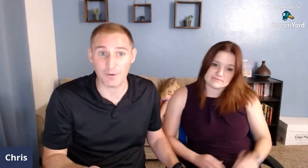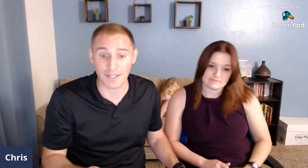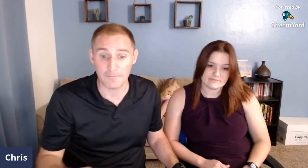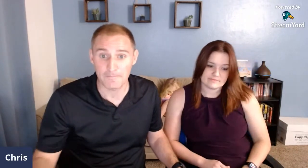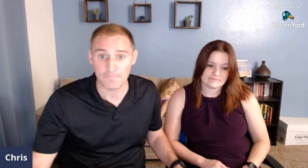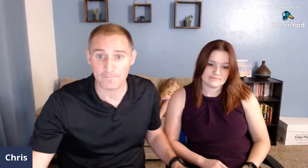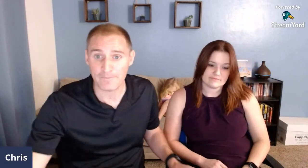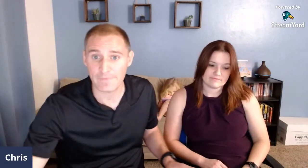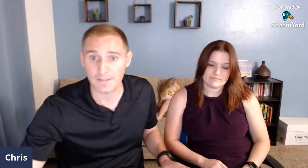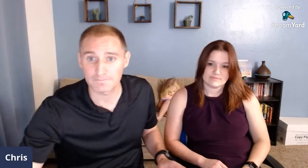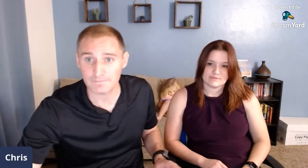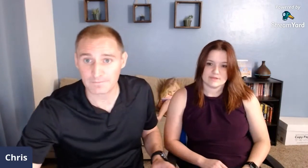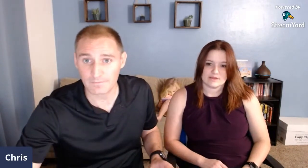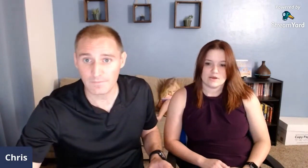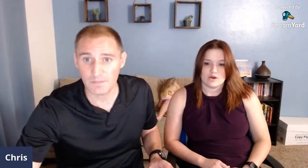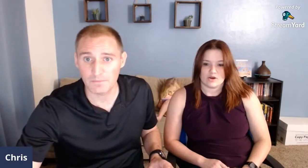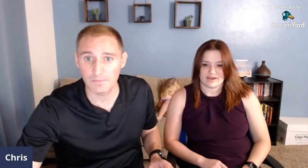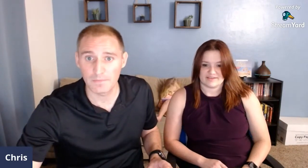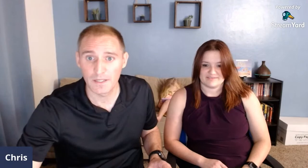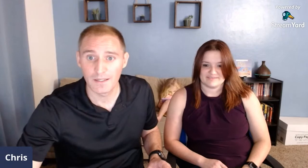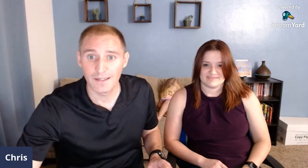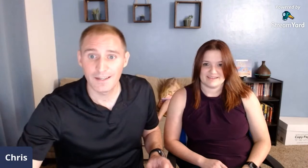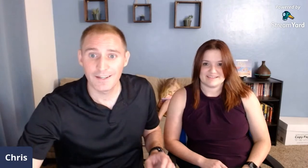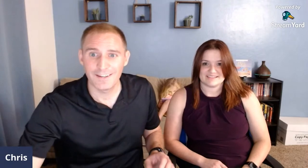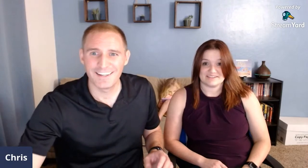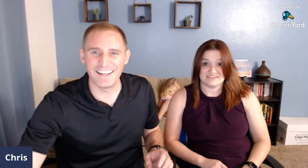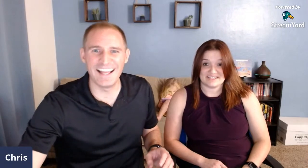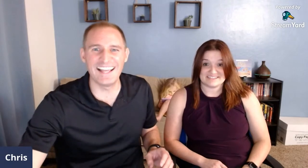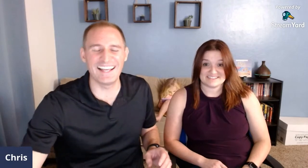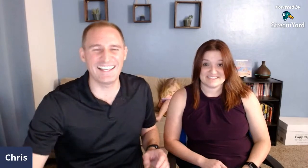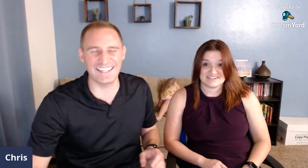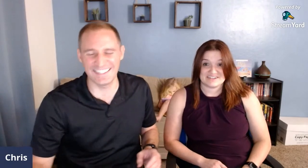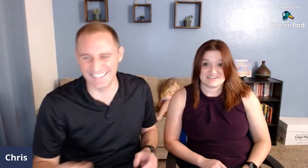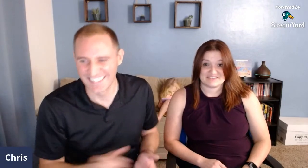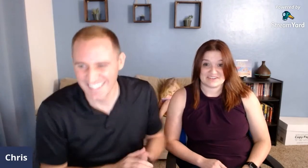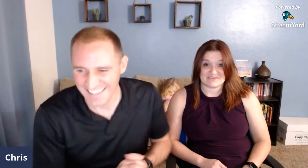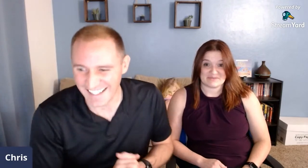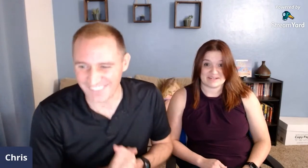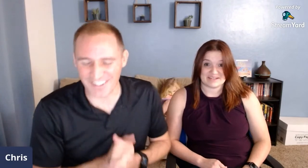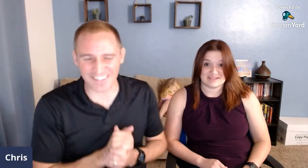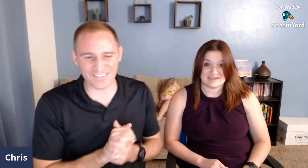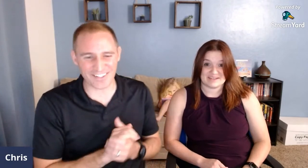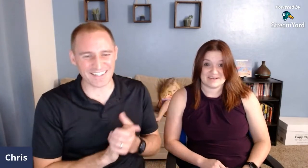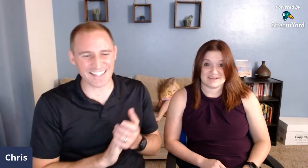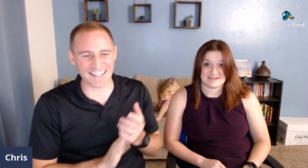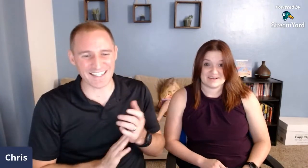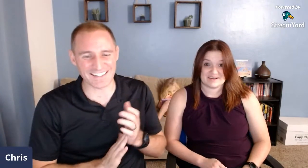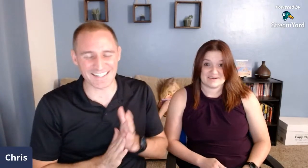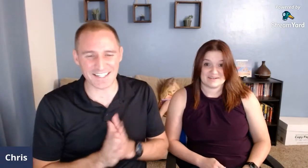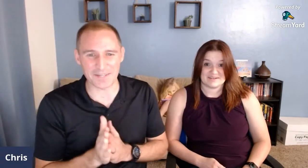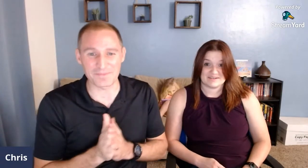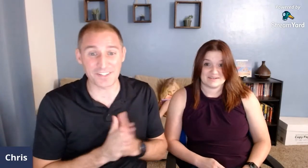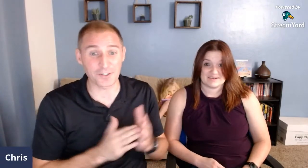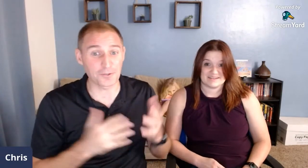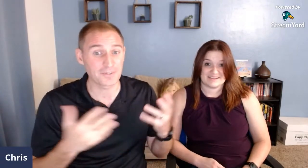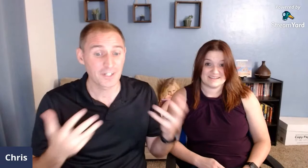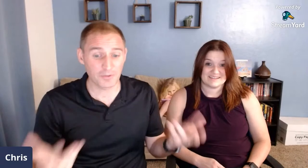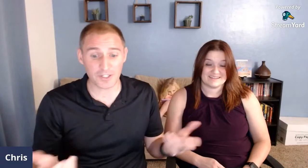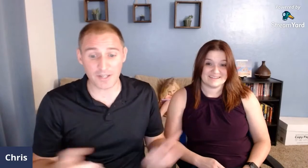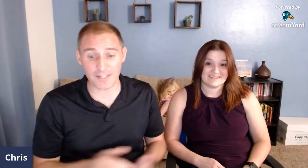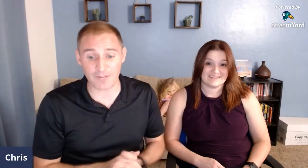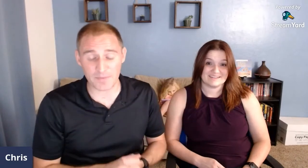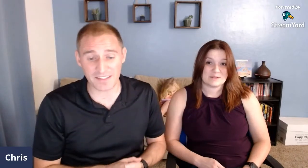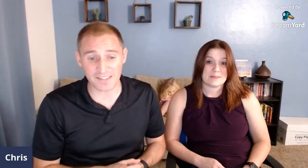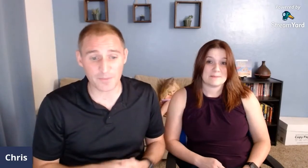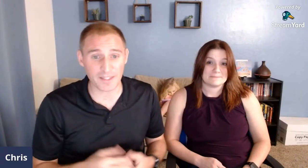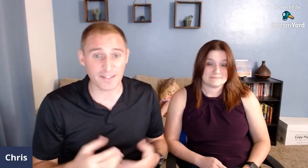vocabulary that way. Okay, it's getting late. Yeah, very, very late, and so we'll